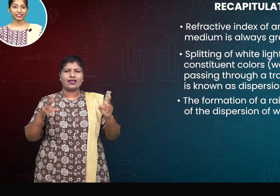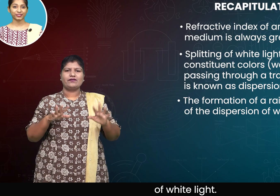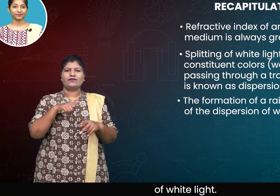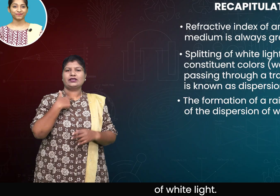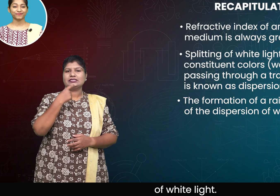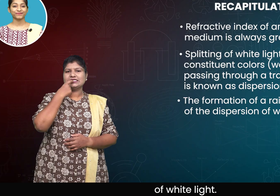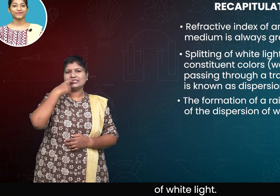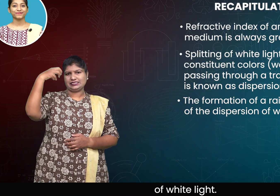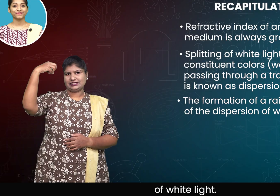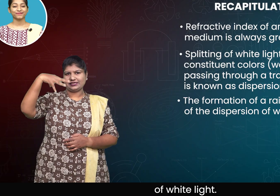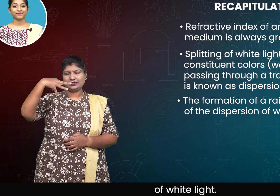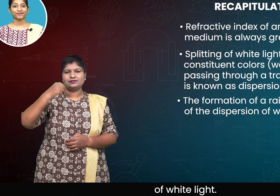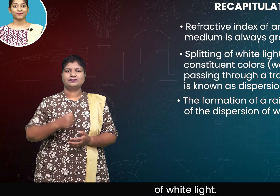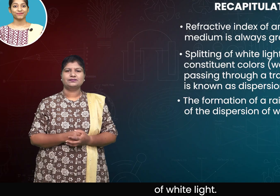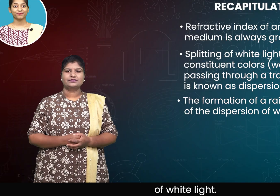light.